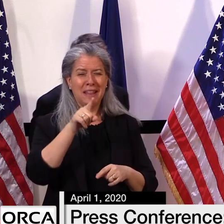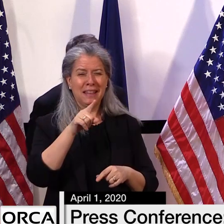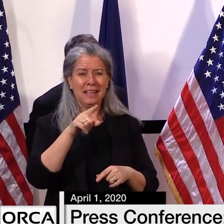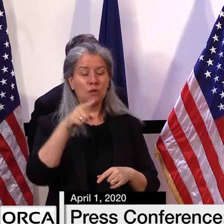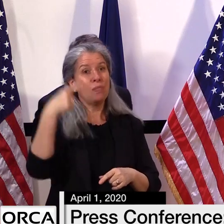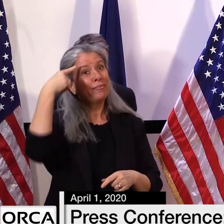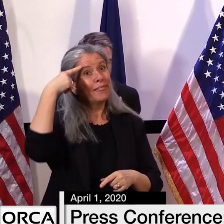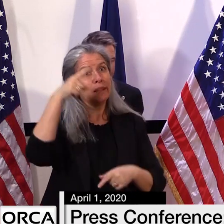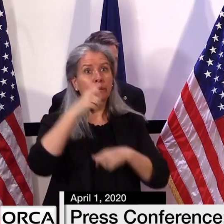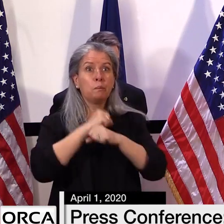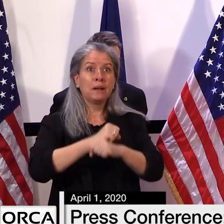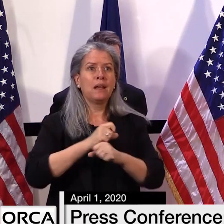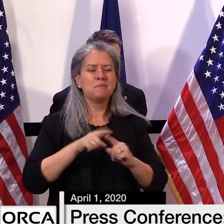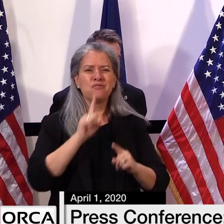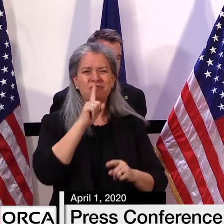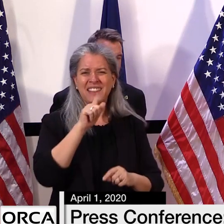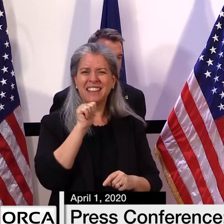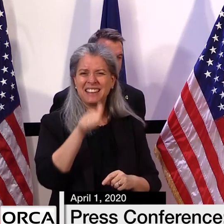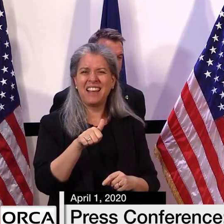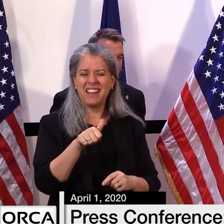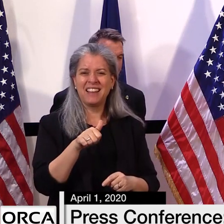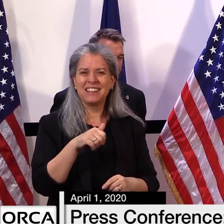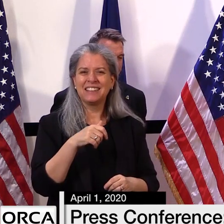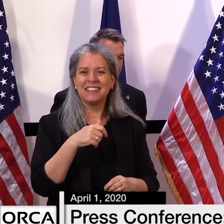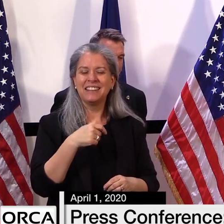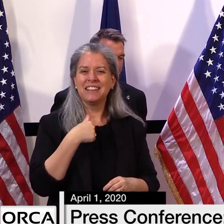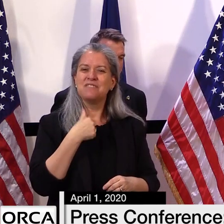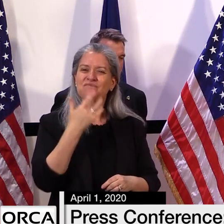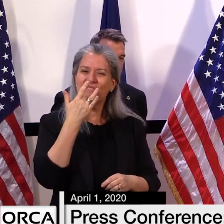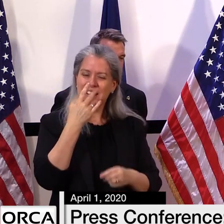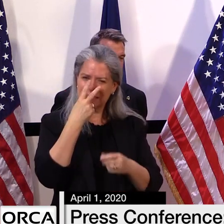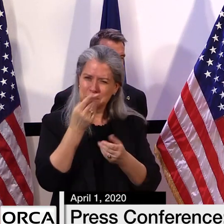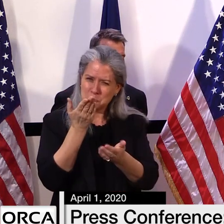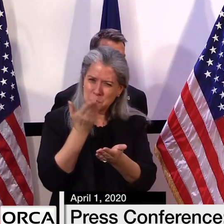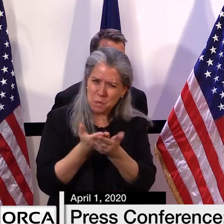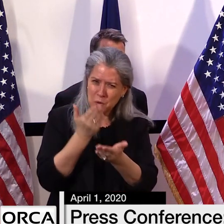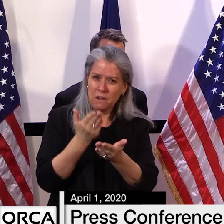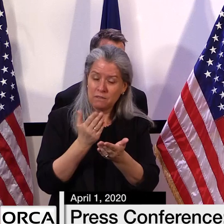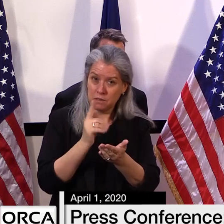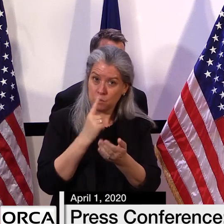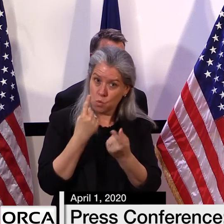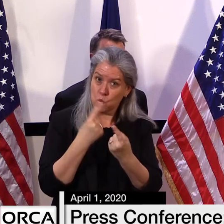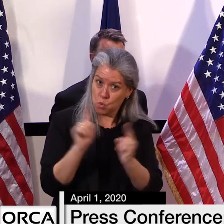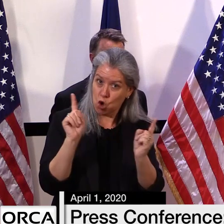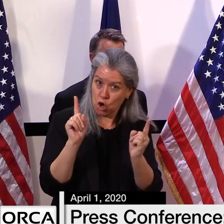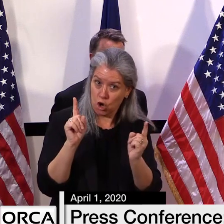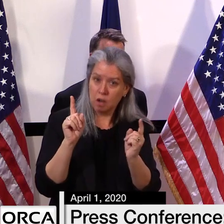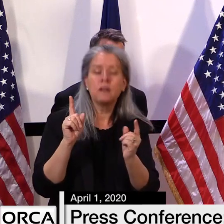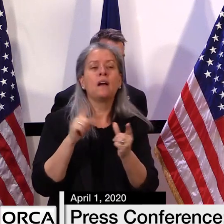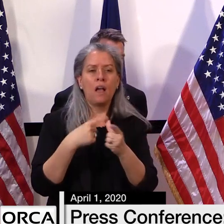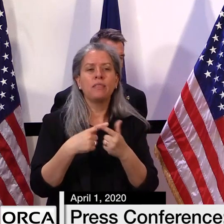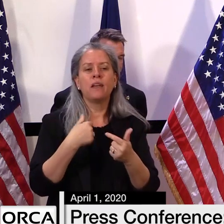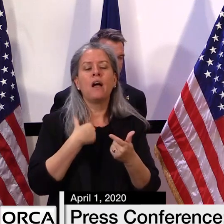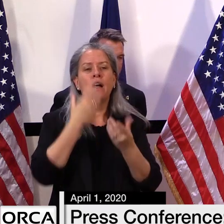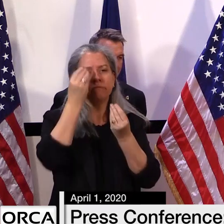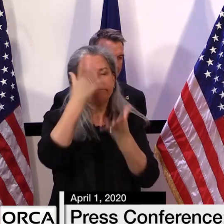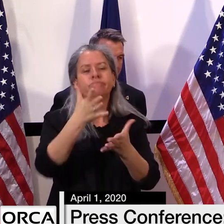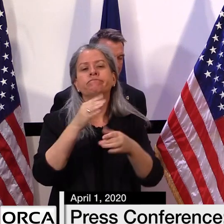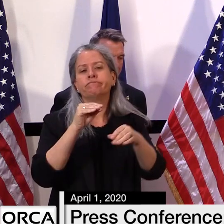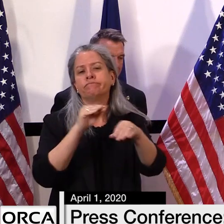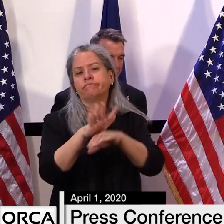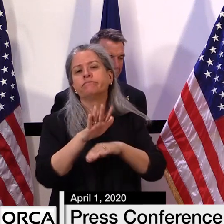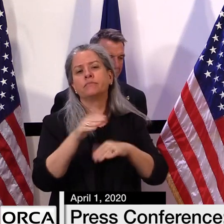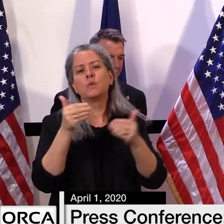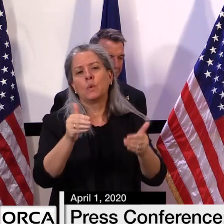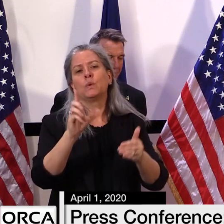we're protecting ourselves, and I'd much rather see a science-driven approach that actually can state that there is